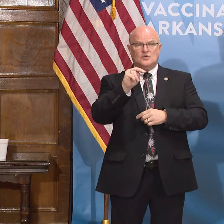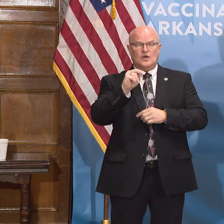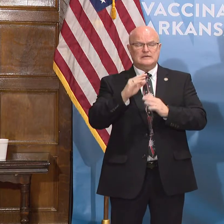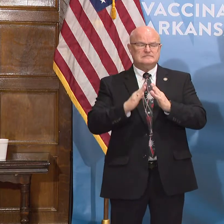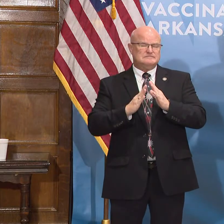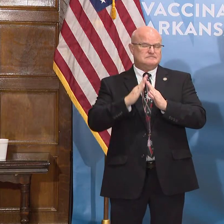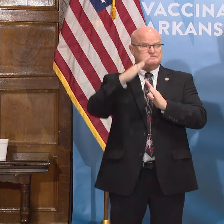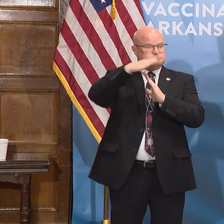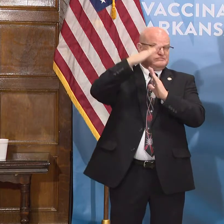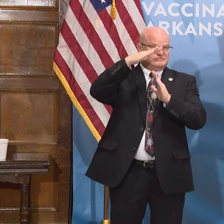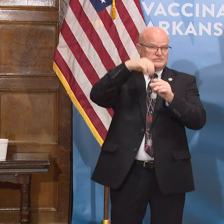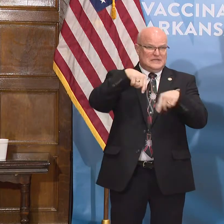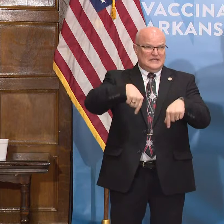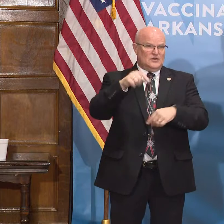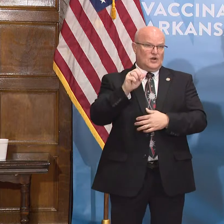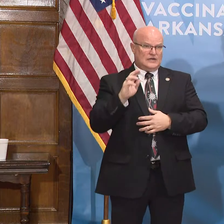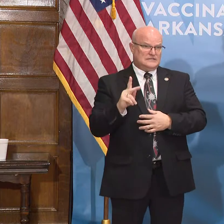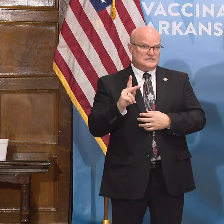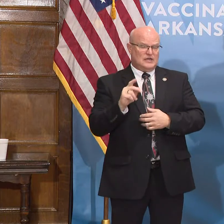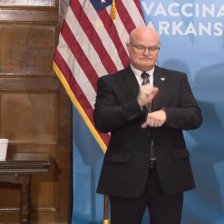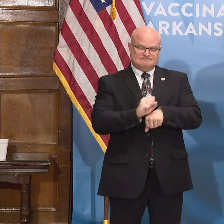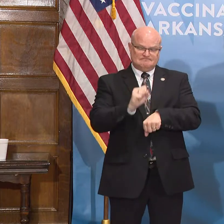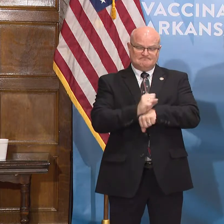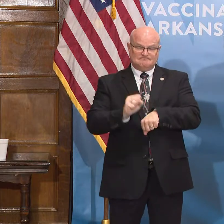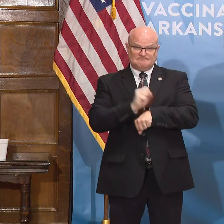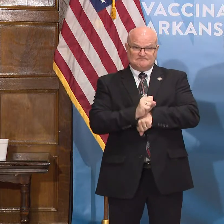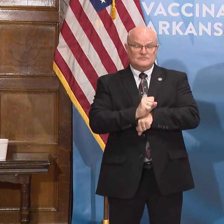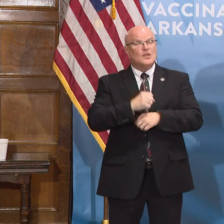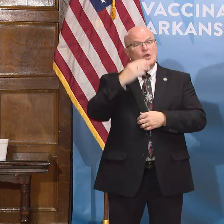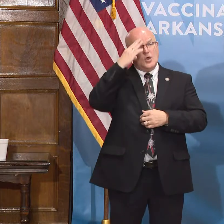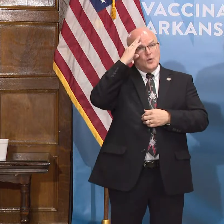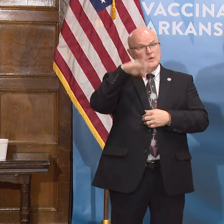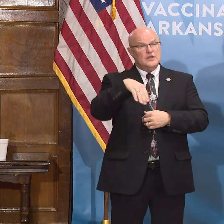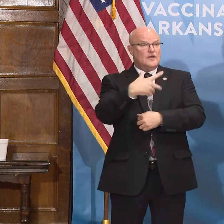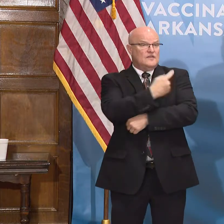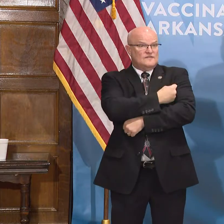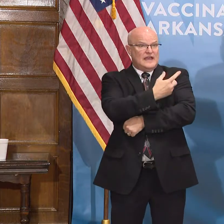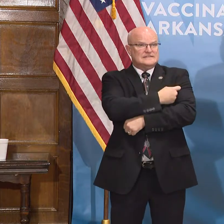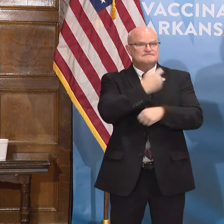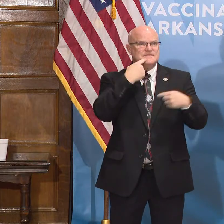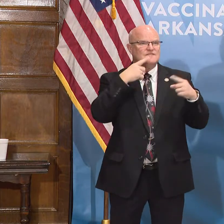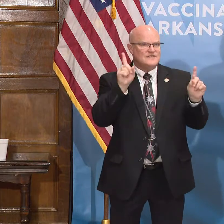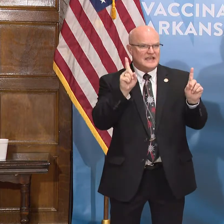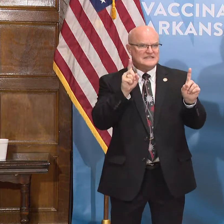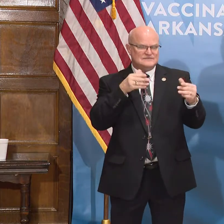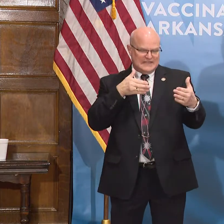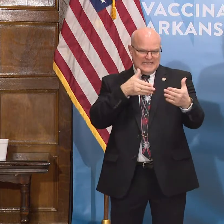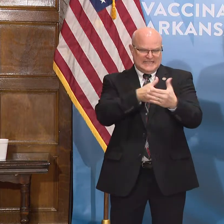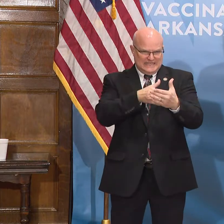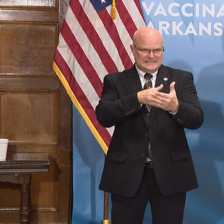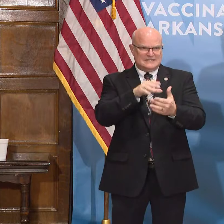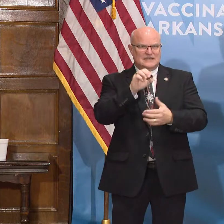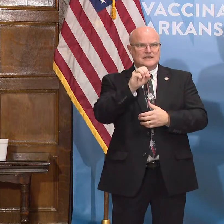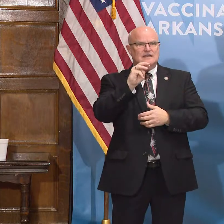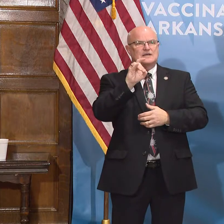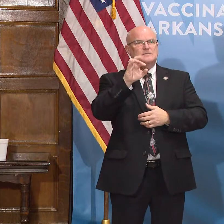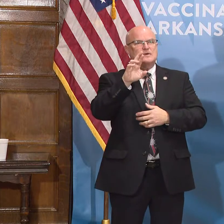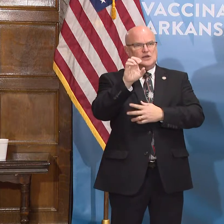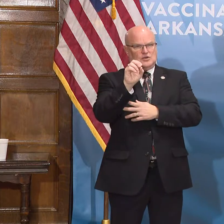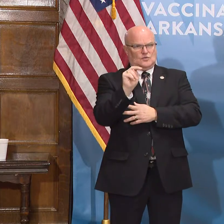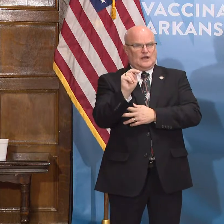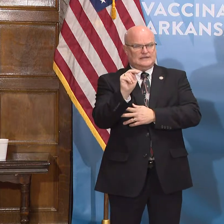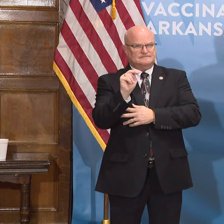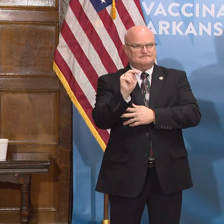peak in Arkansas. And we also know that the vaccines are effective even against